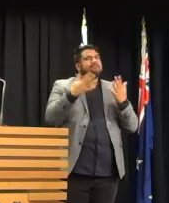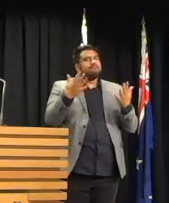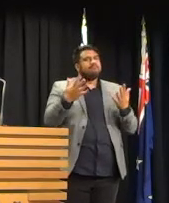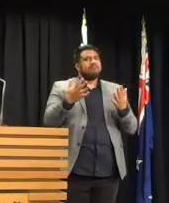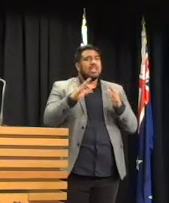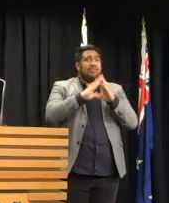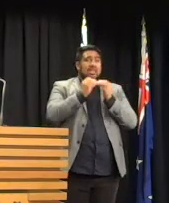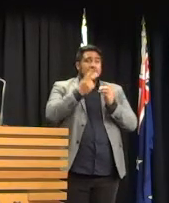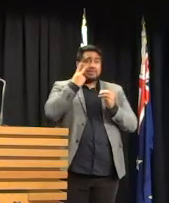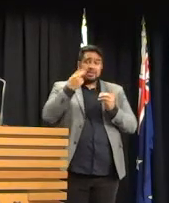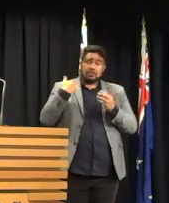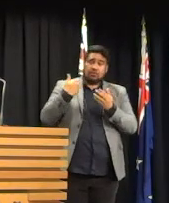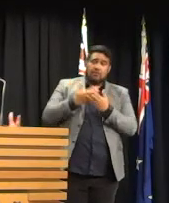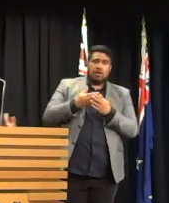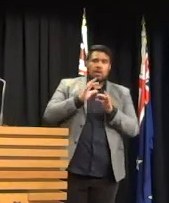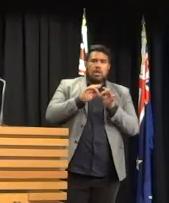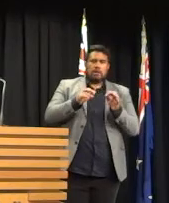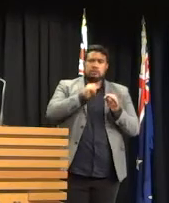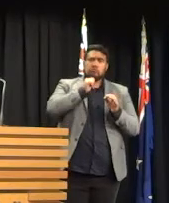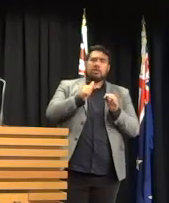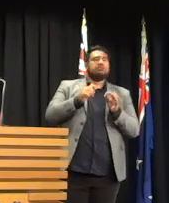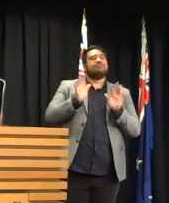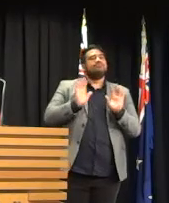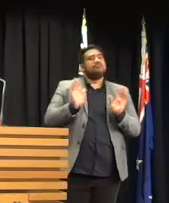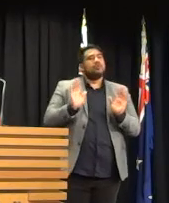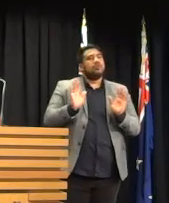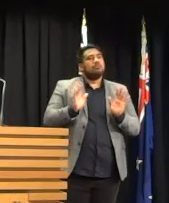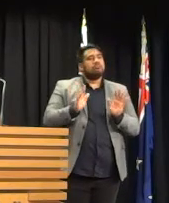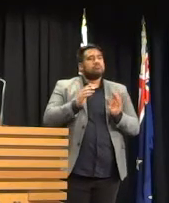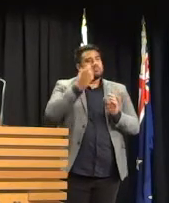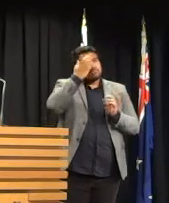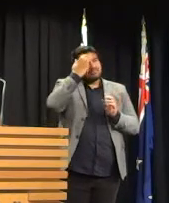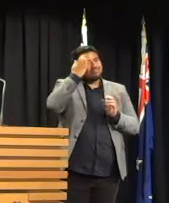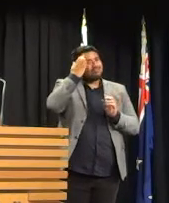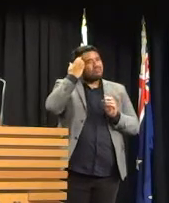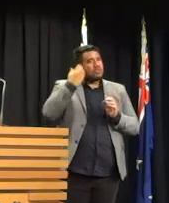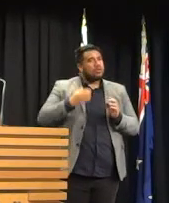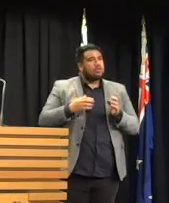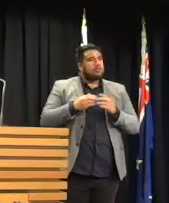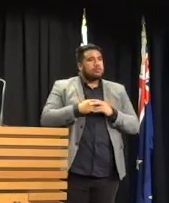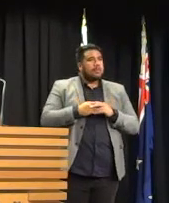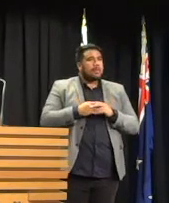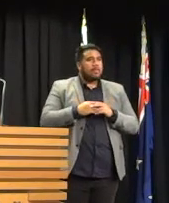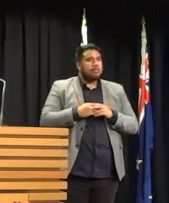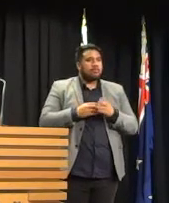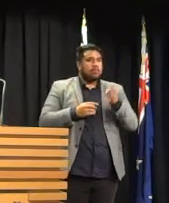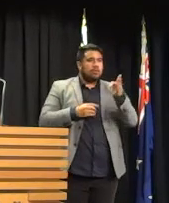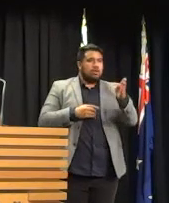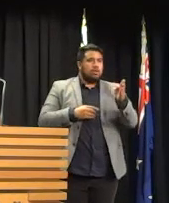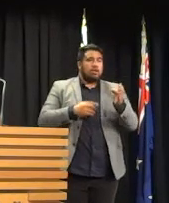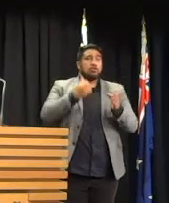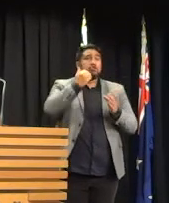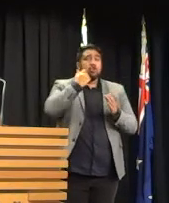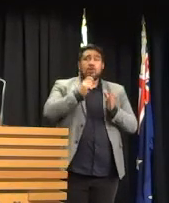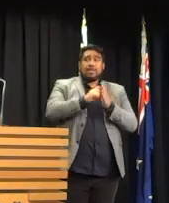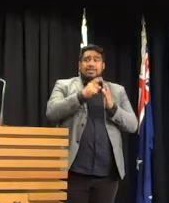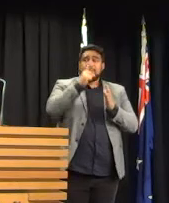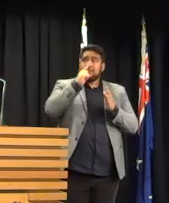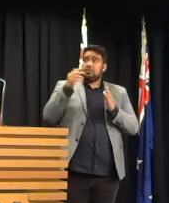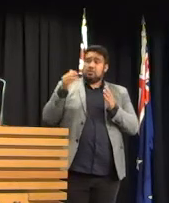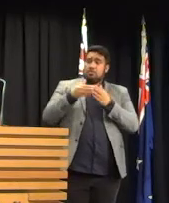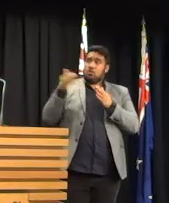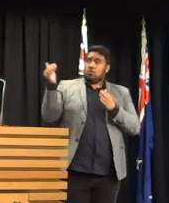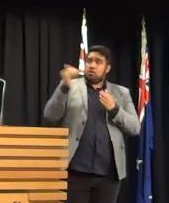character, and I would say that still remains the case. When Prime John Minister, Key it's said that related when refugees. John Key said these vessels could reach New